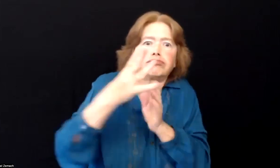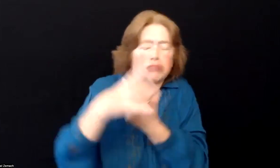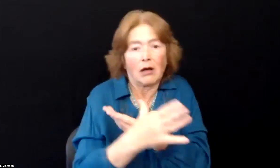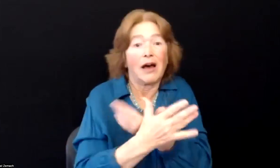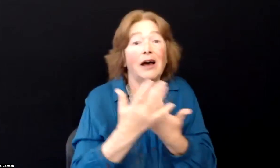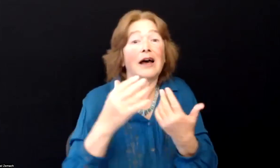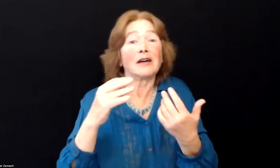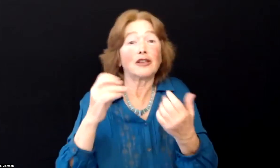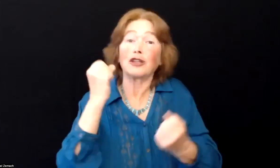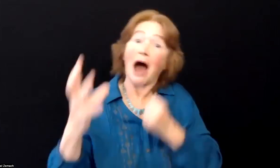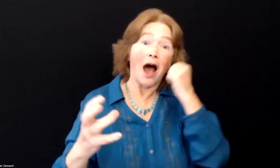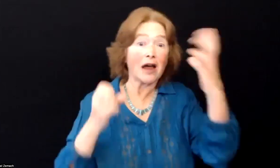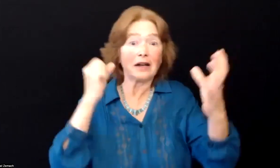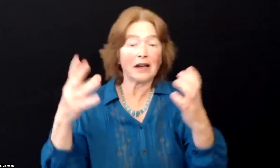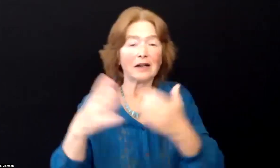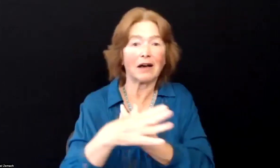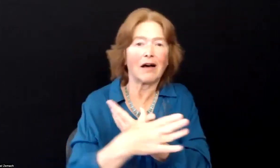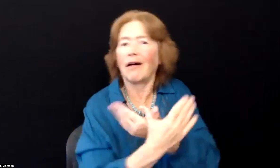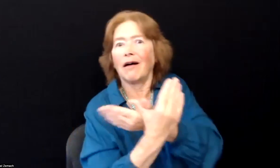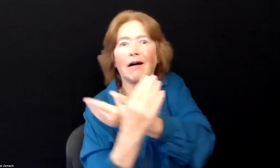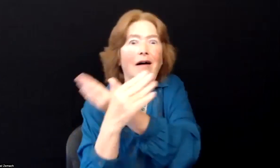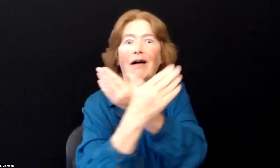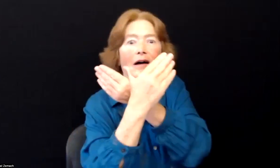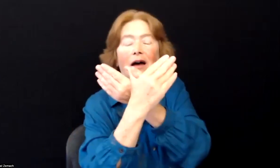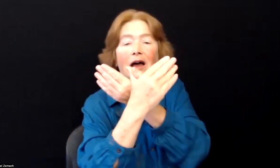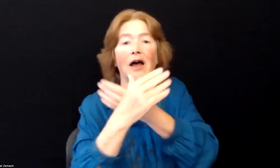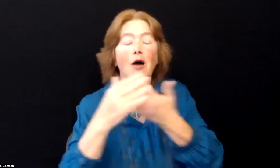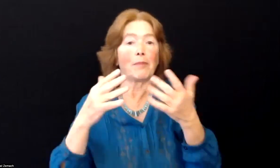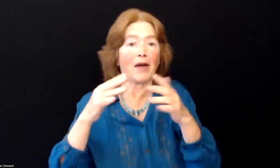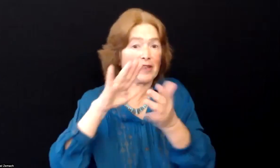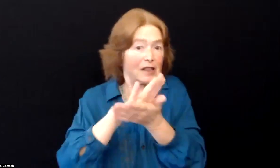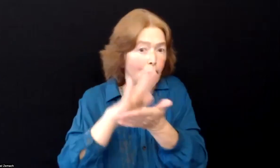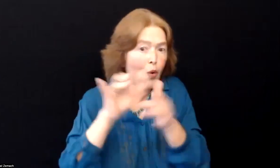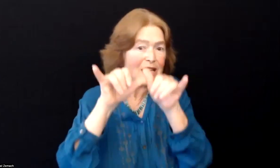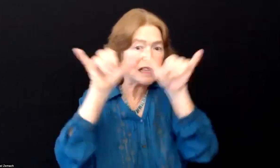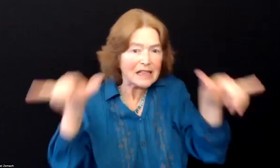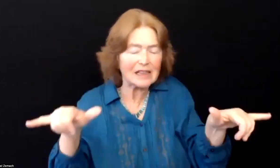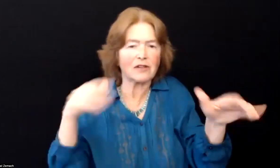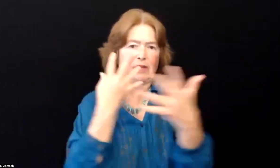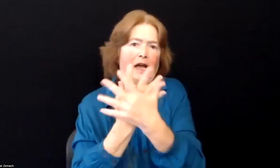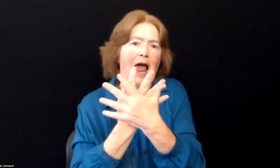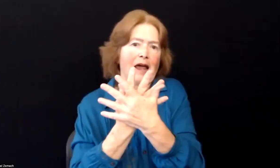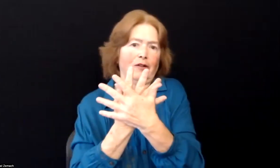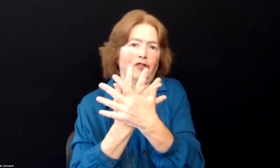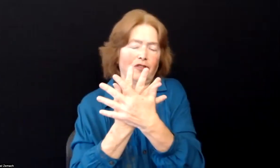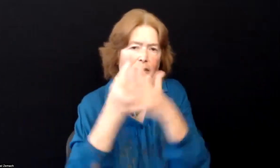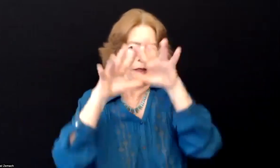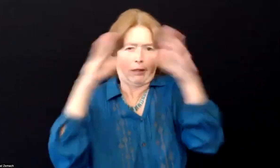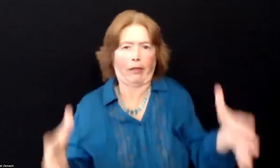beautiful butterfly using sign language and flourish. And the school system is